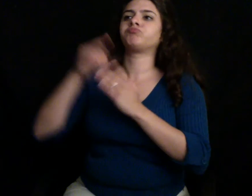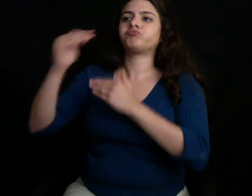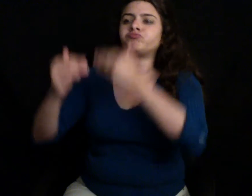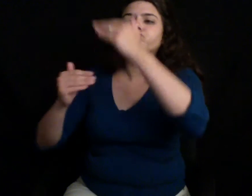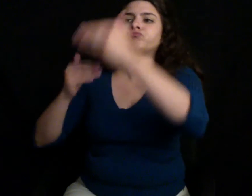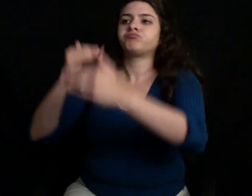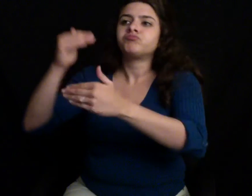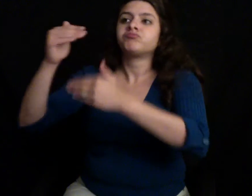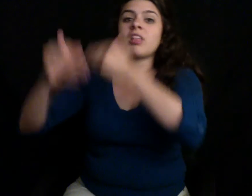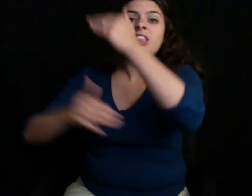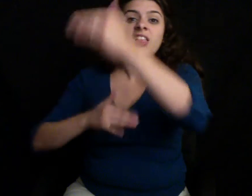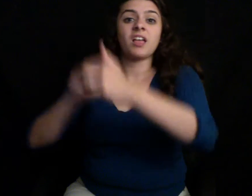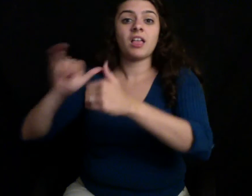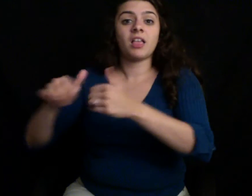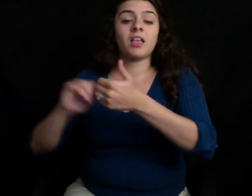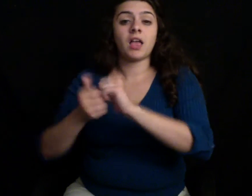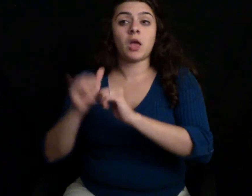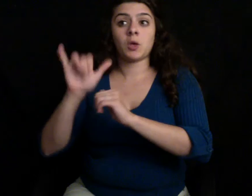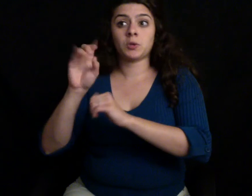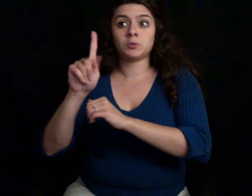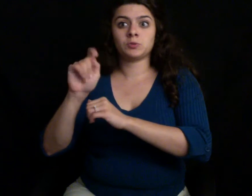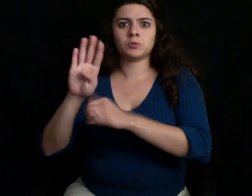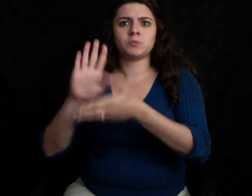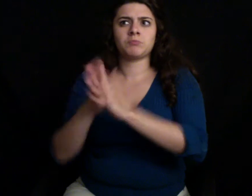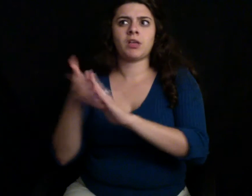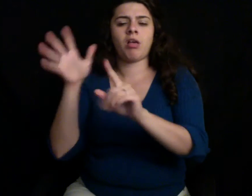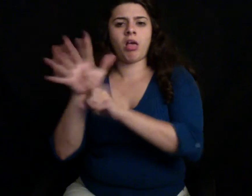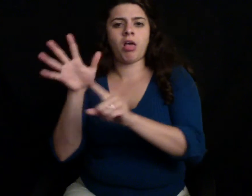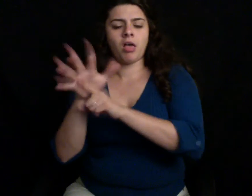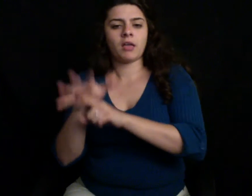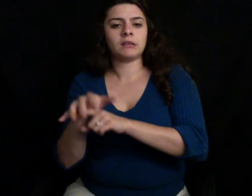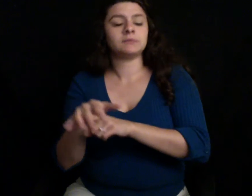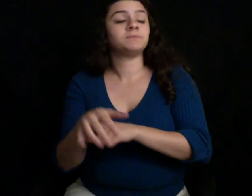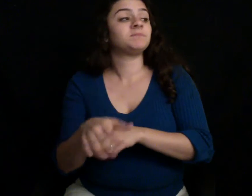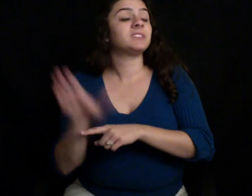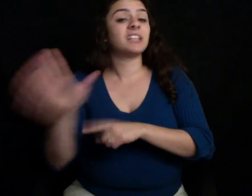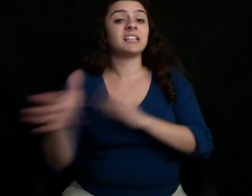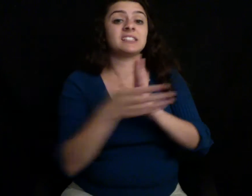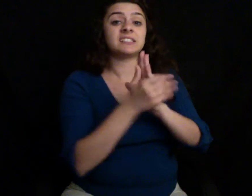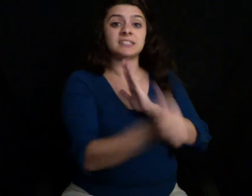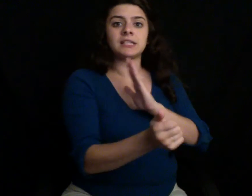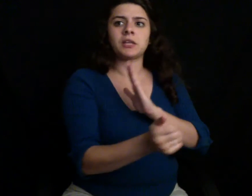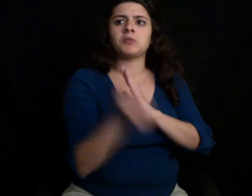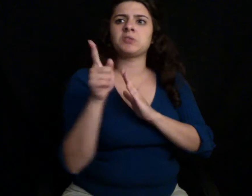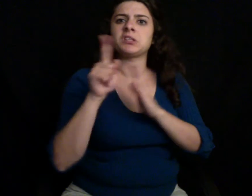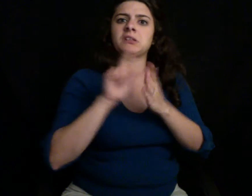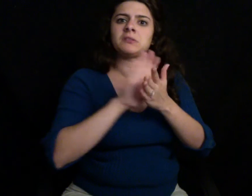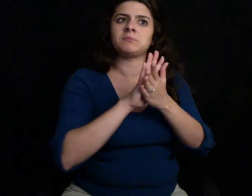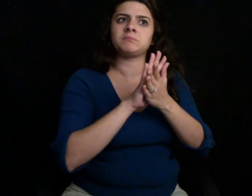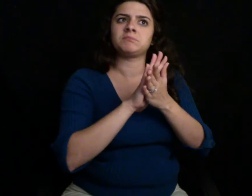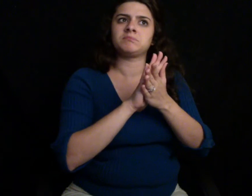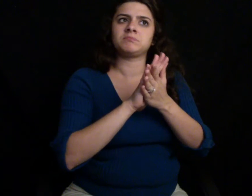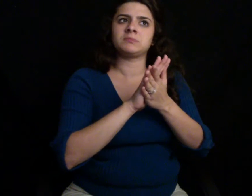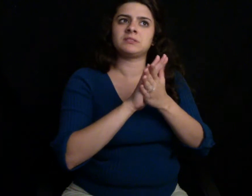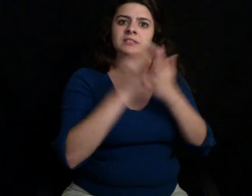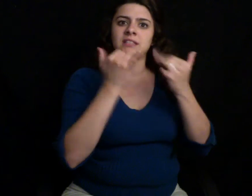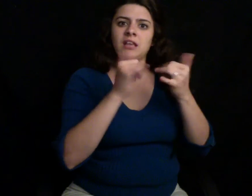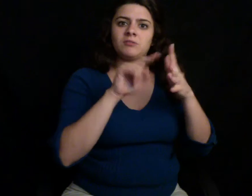like happened, Daystorm had honed his skills into something incredible, and people were clamoring for more. Here's a snippet from his rap